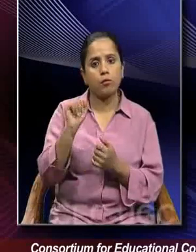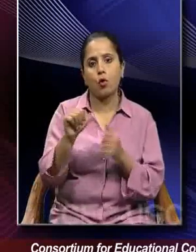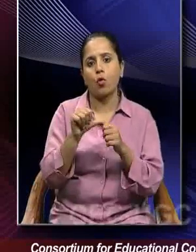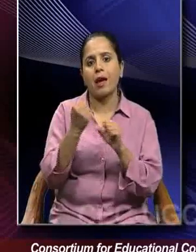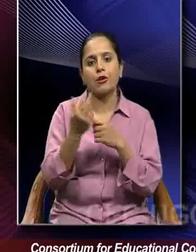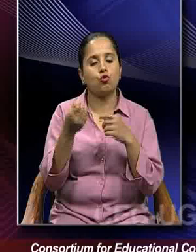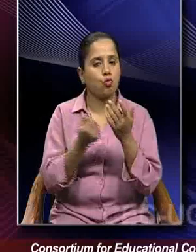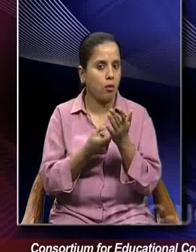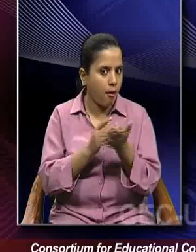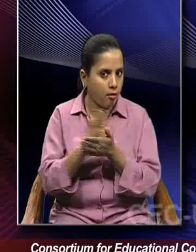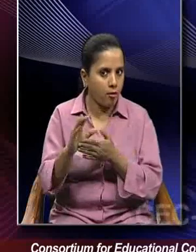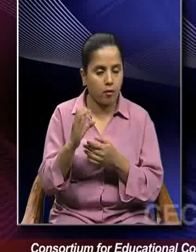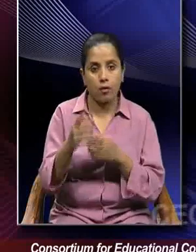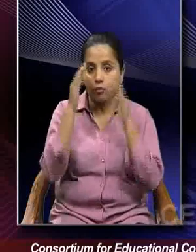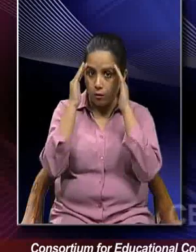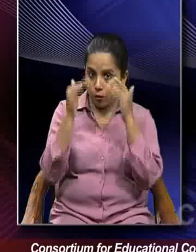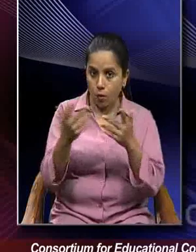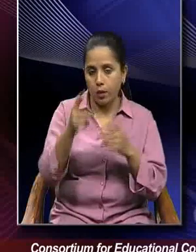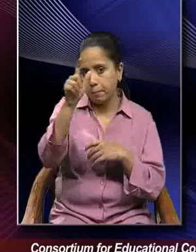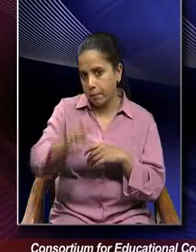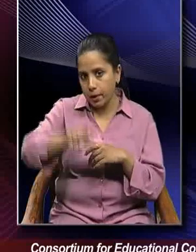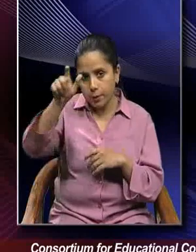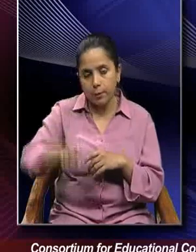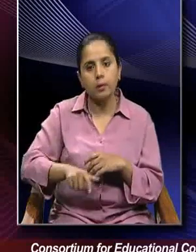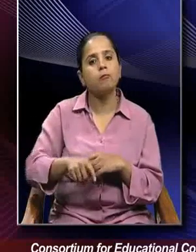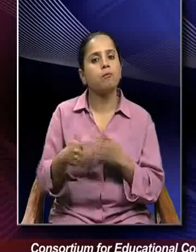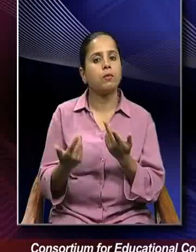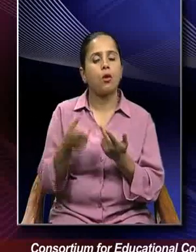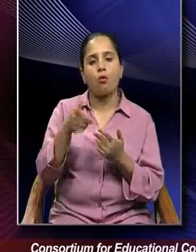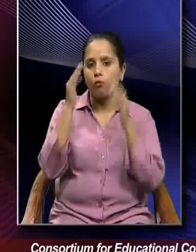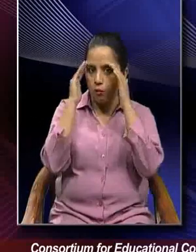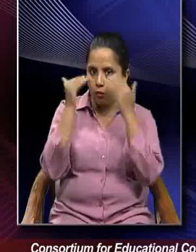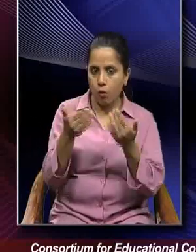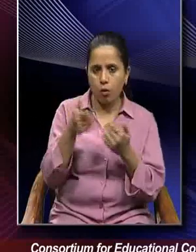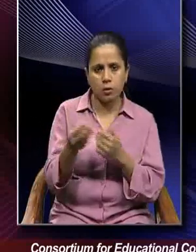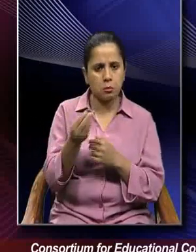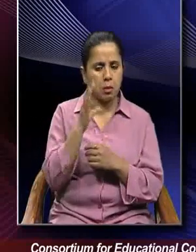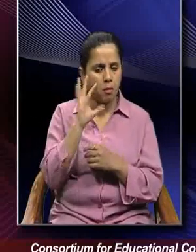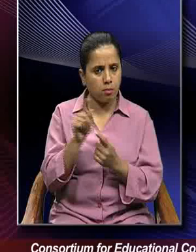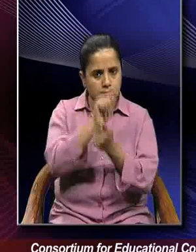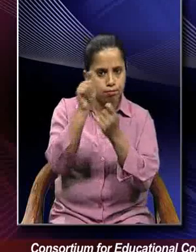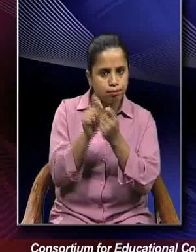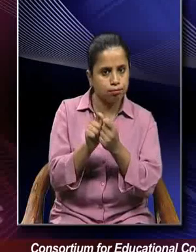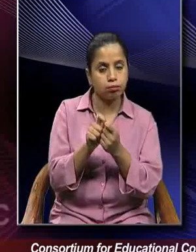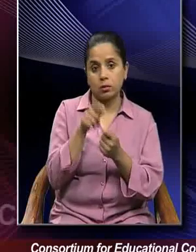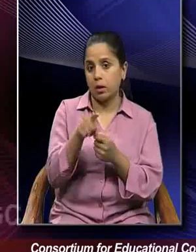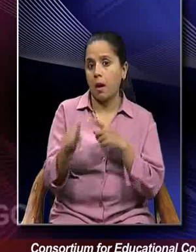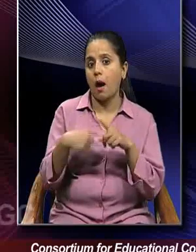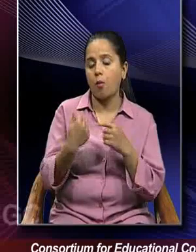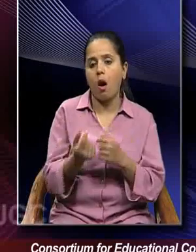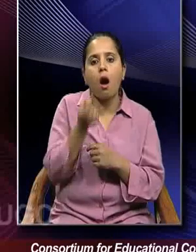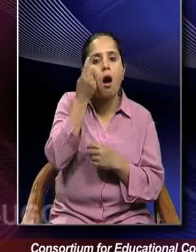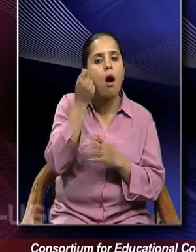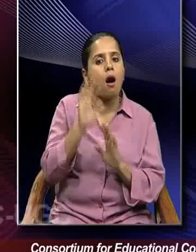It is, focuses on individuals and their focuses on specification, and it is about